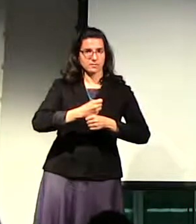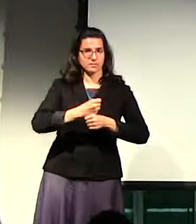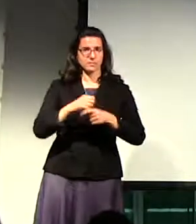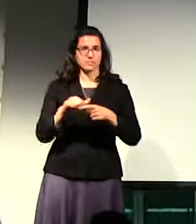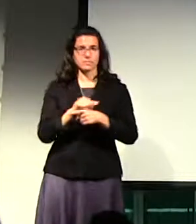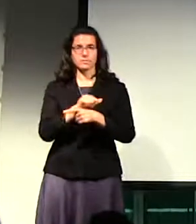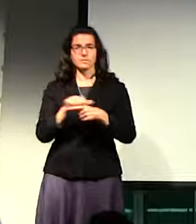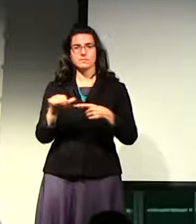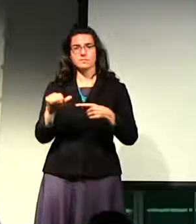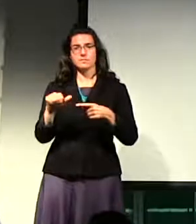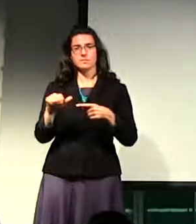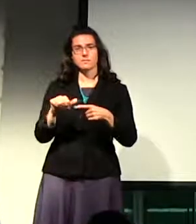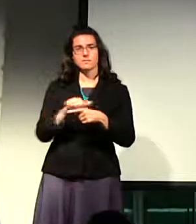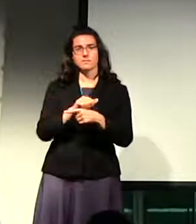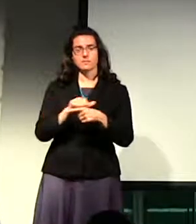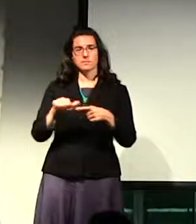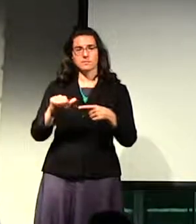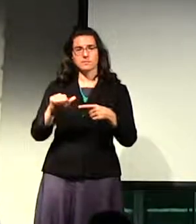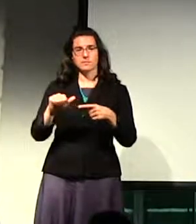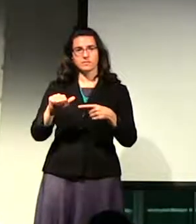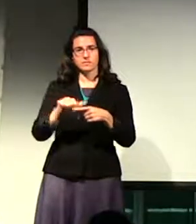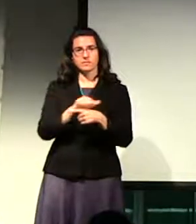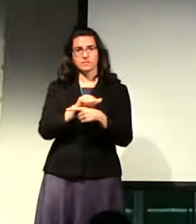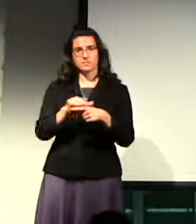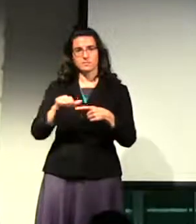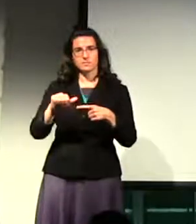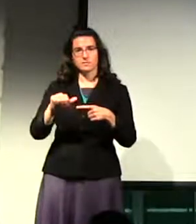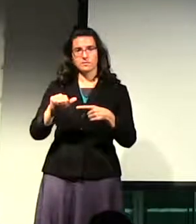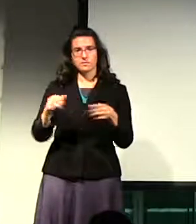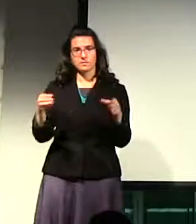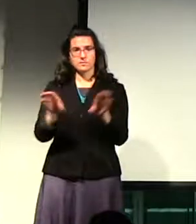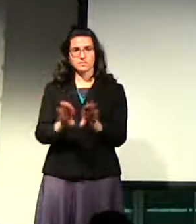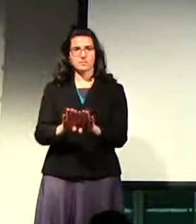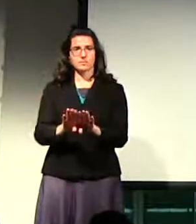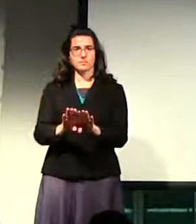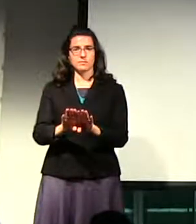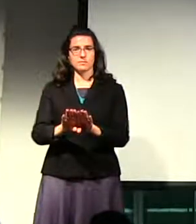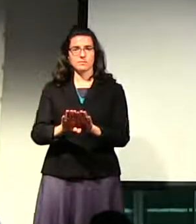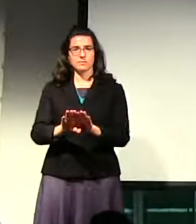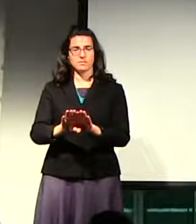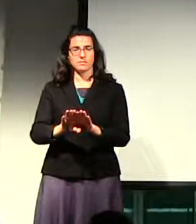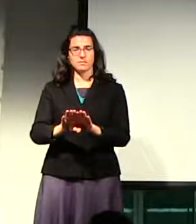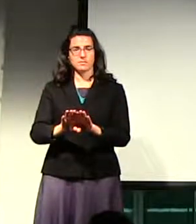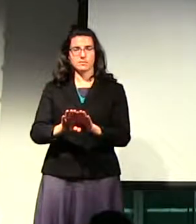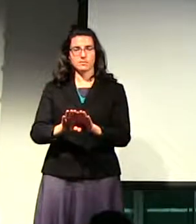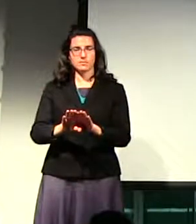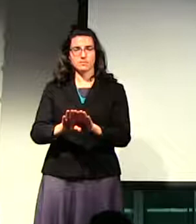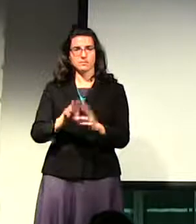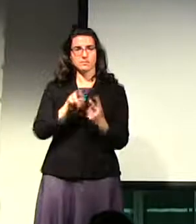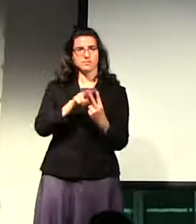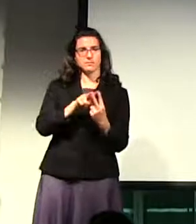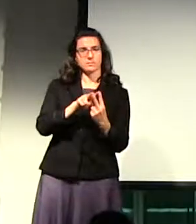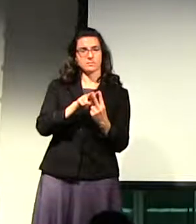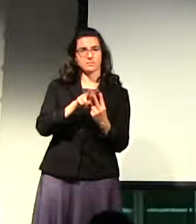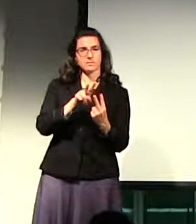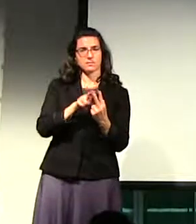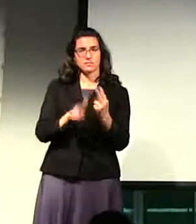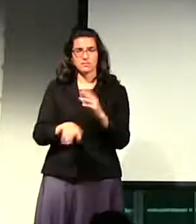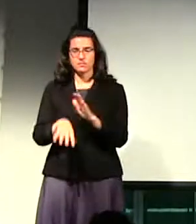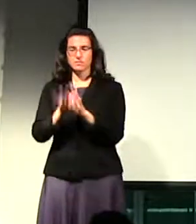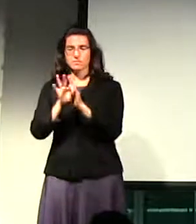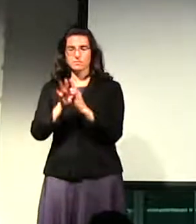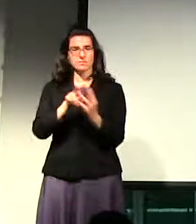practice, practice, practice, close, chair, chair, found,